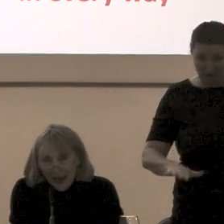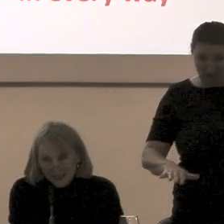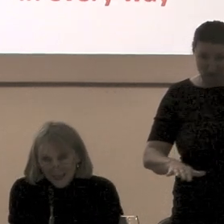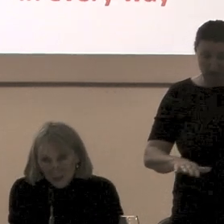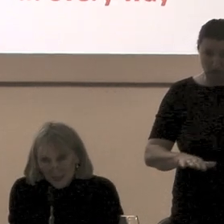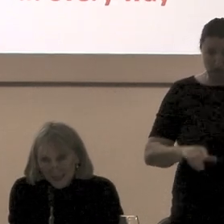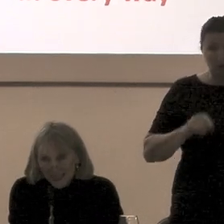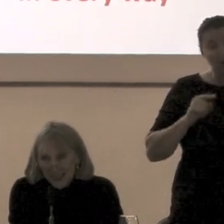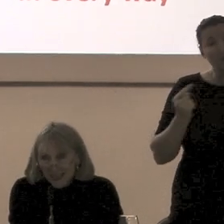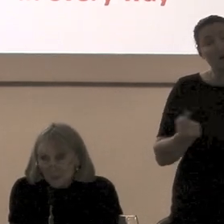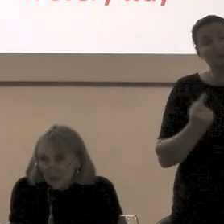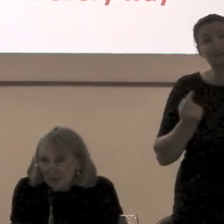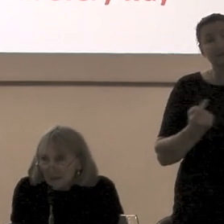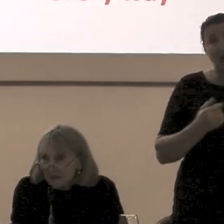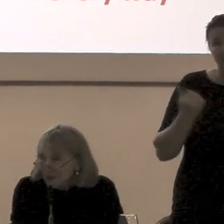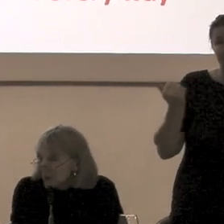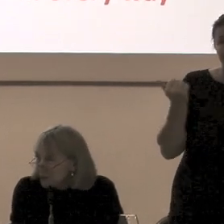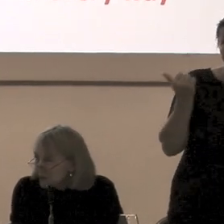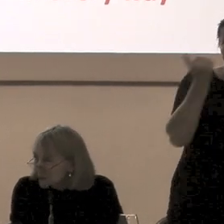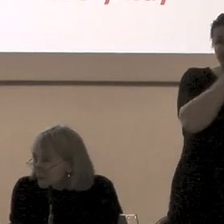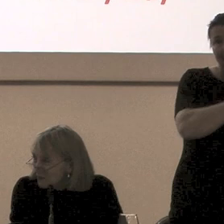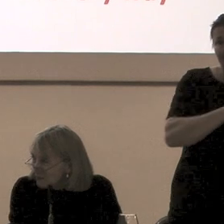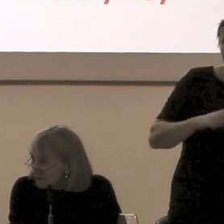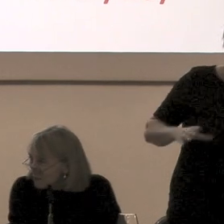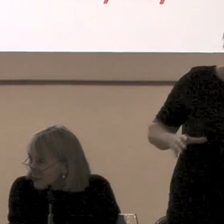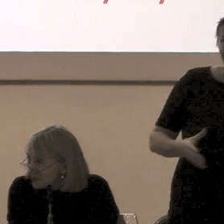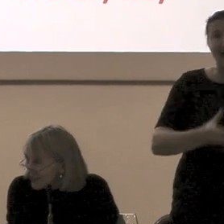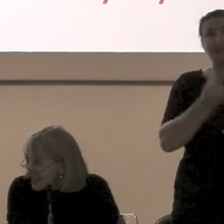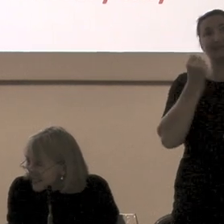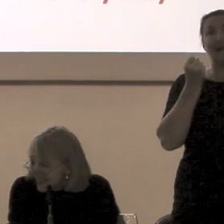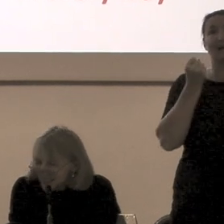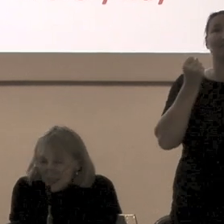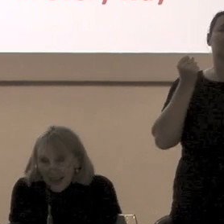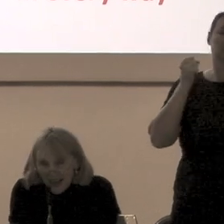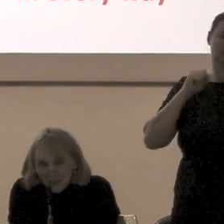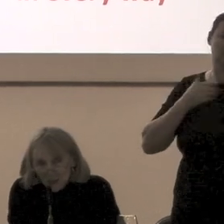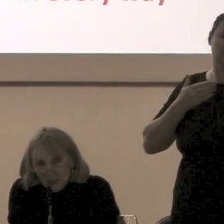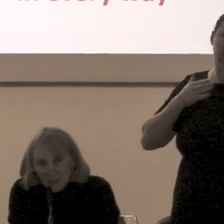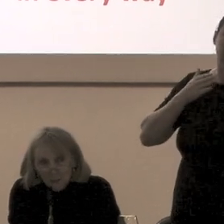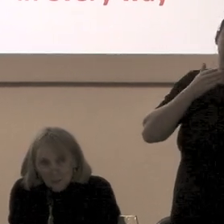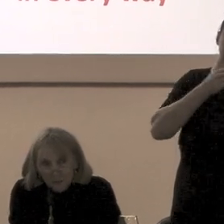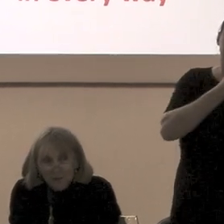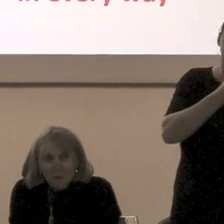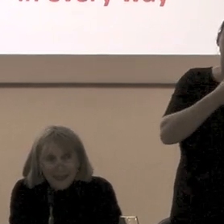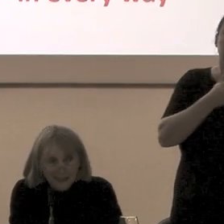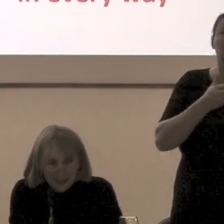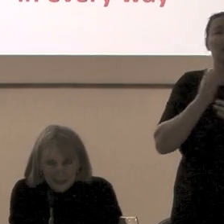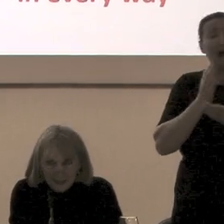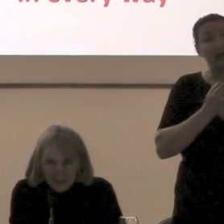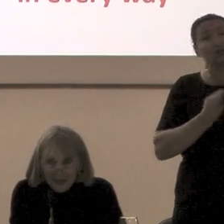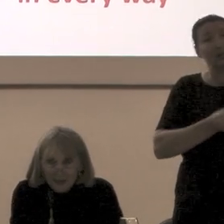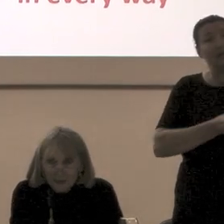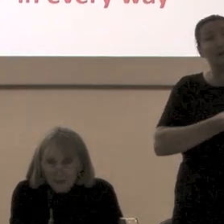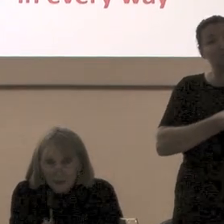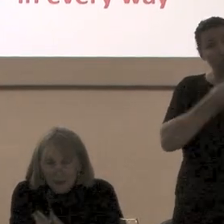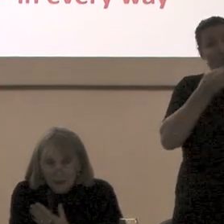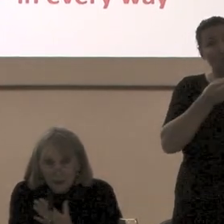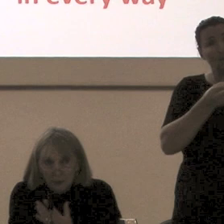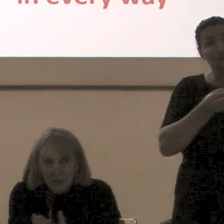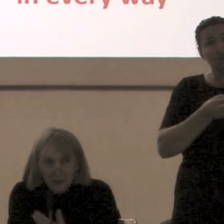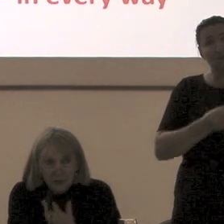that academic attainment, the golden whatever it is, actually improved dramatically.